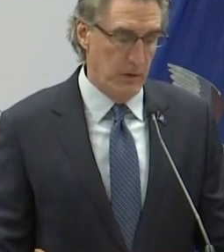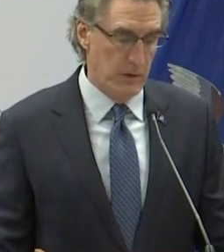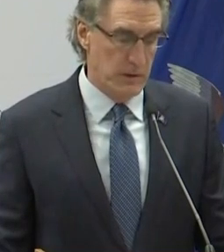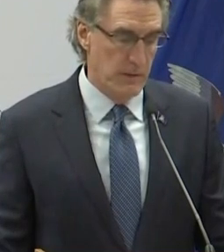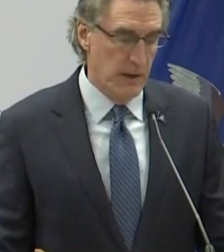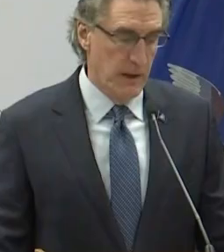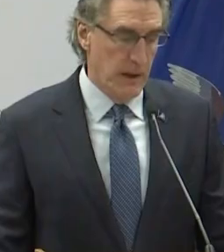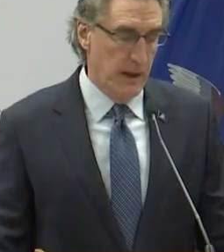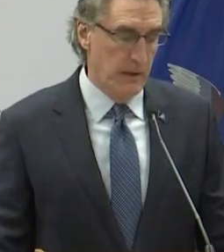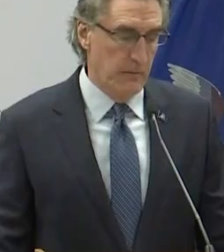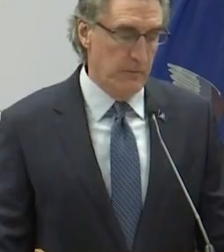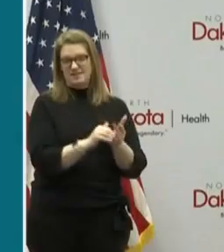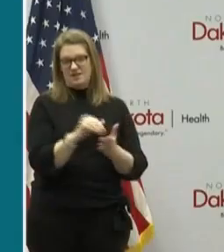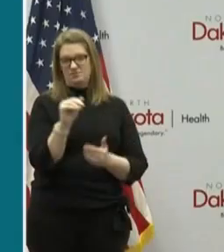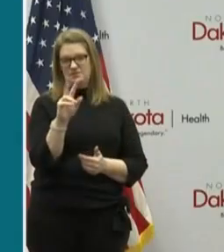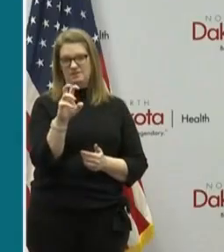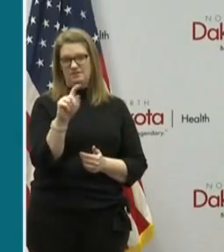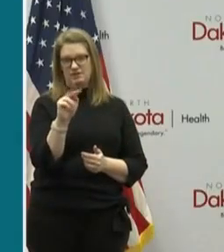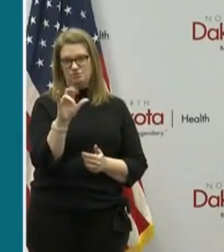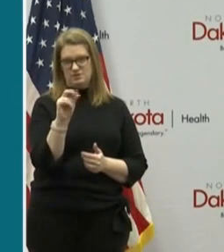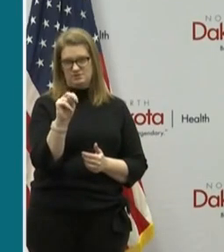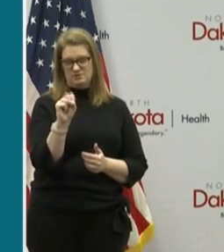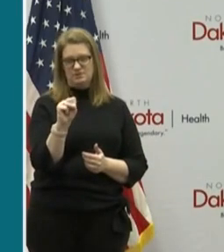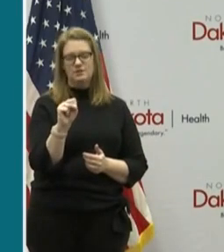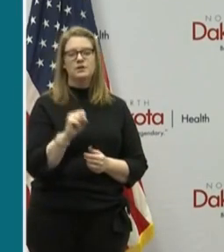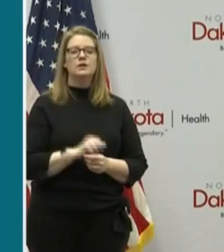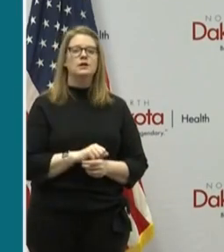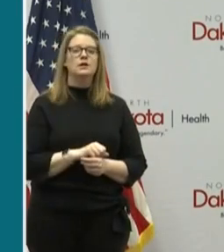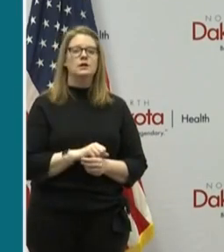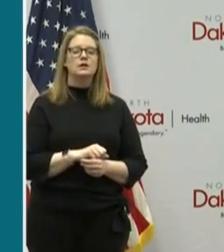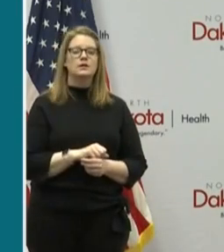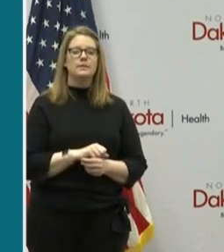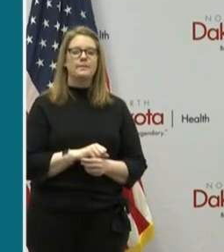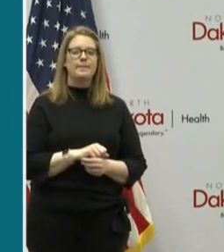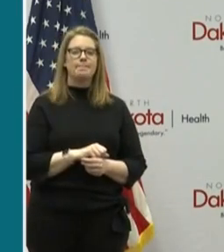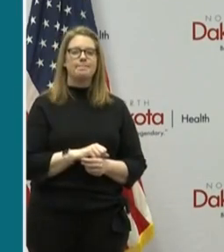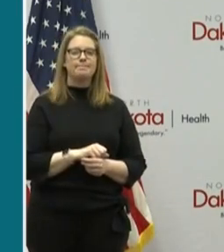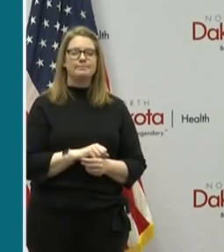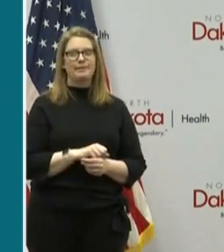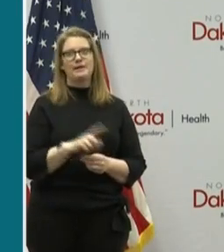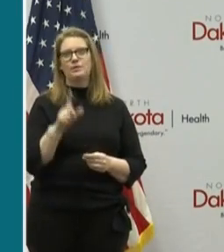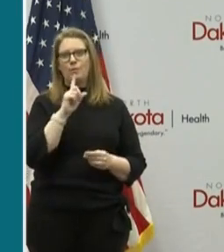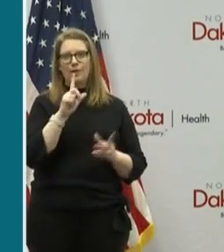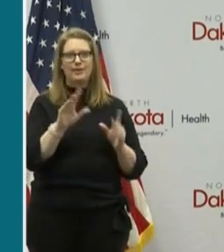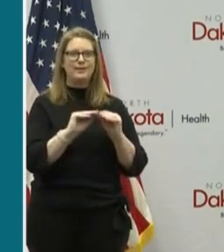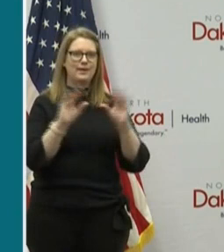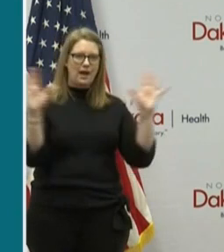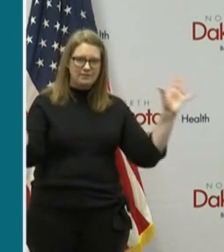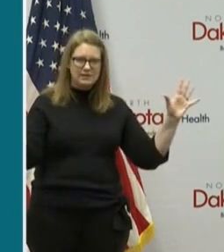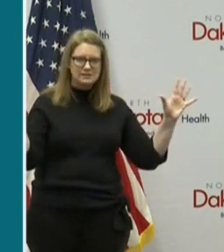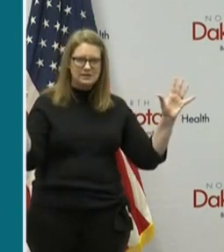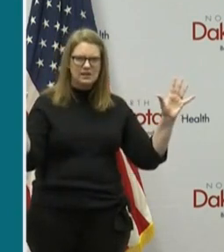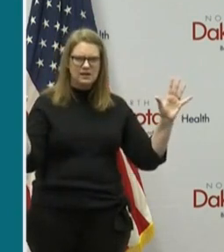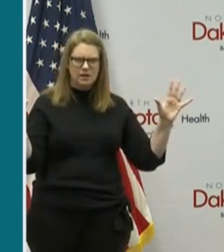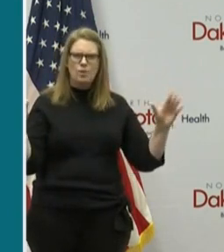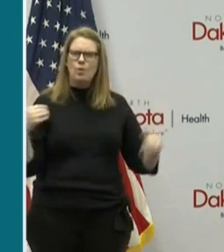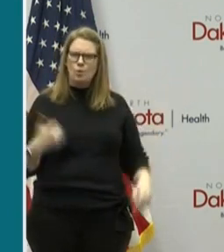50,000 veterans, and we want to start with the obvious, which is we have a sacred